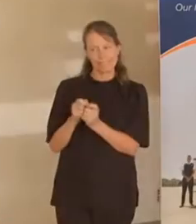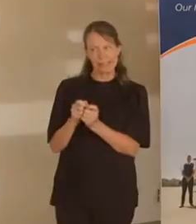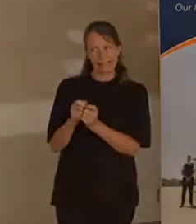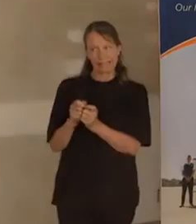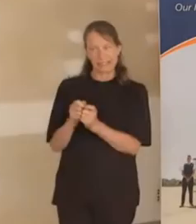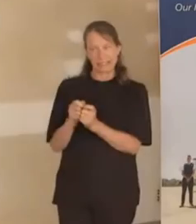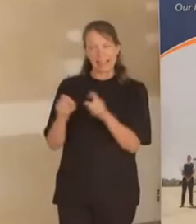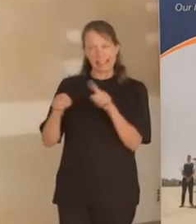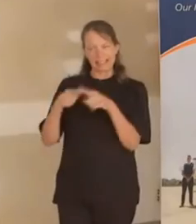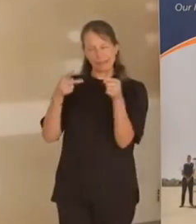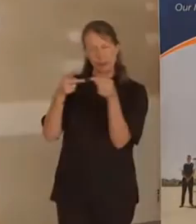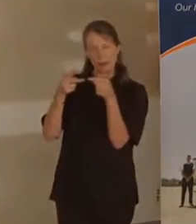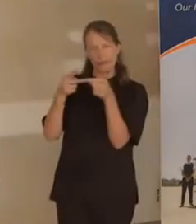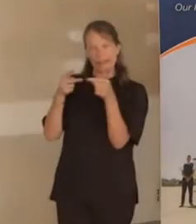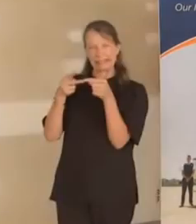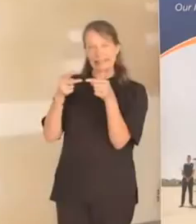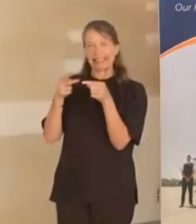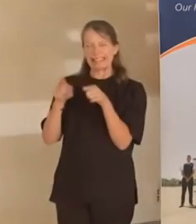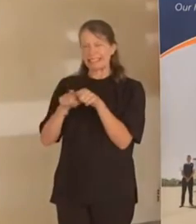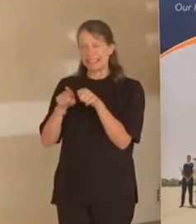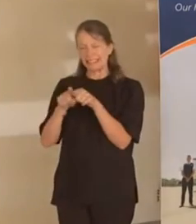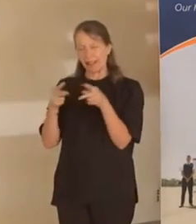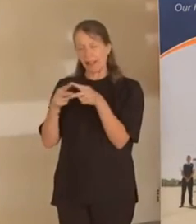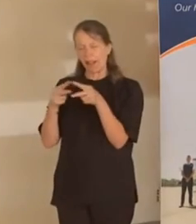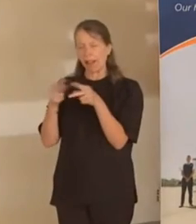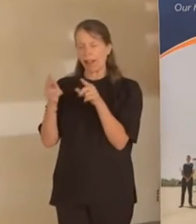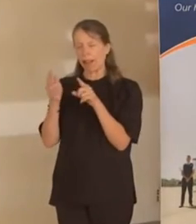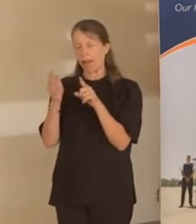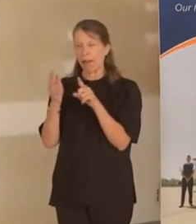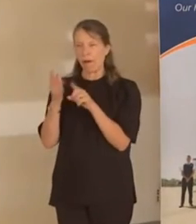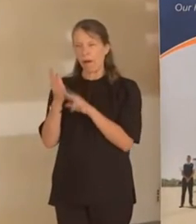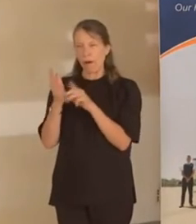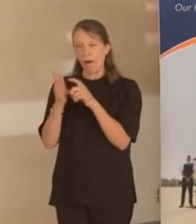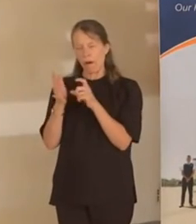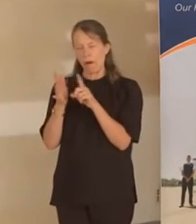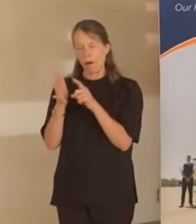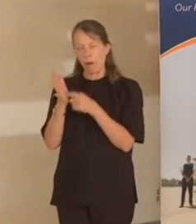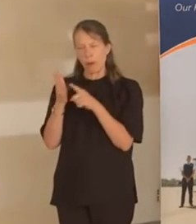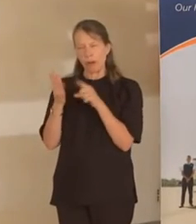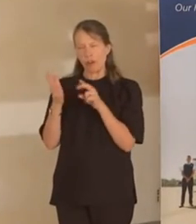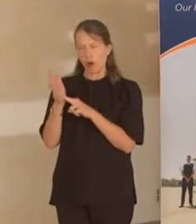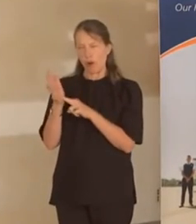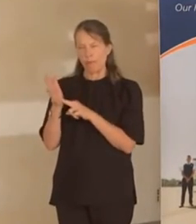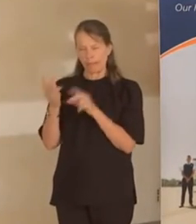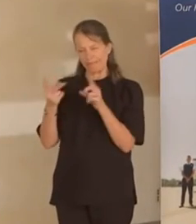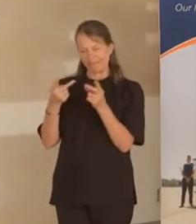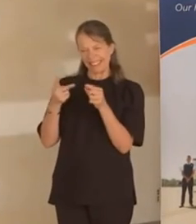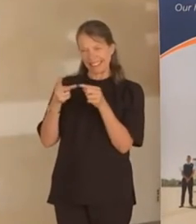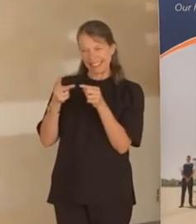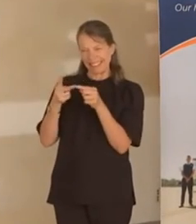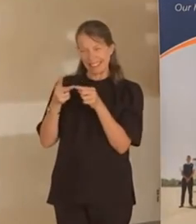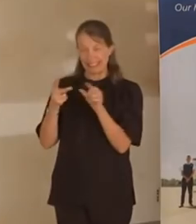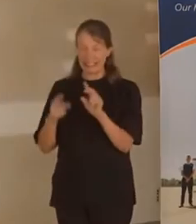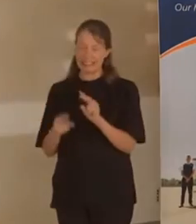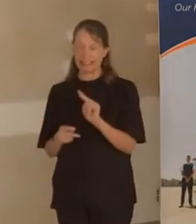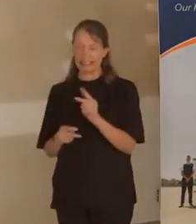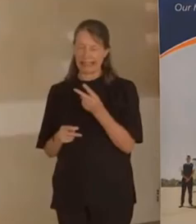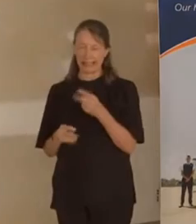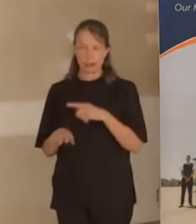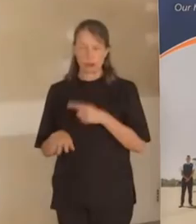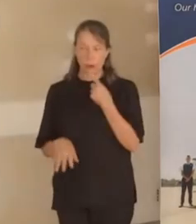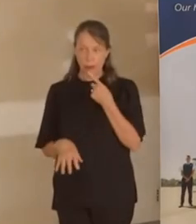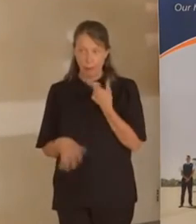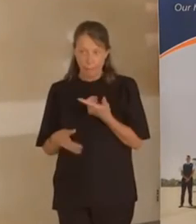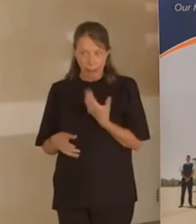repeat the variant, that Omicron subvariant? Oh, the BA2. Yeah, well, around the world, and including around Australia and in New South Wales, there's